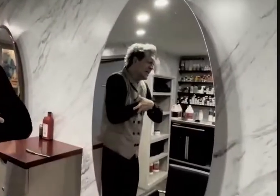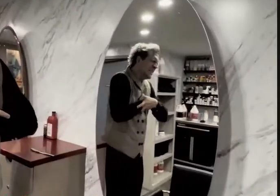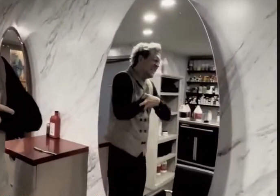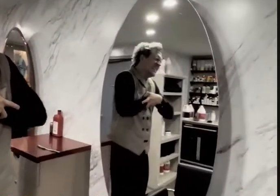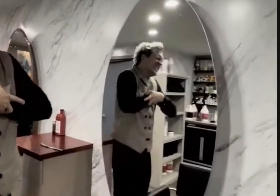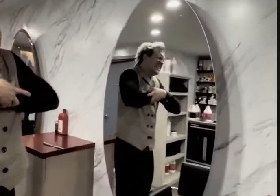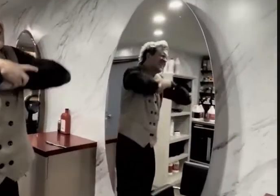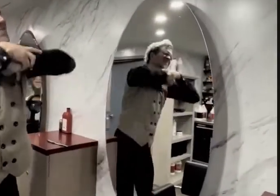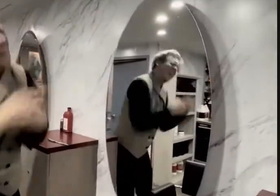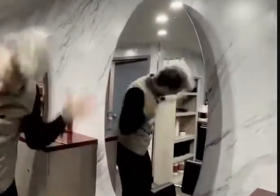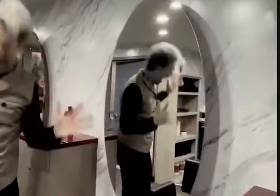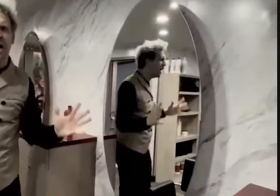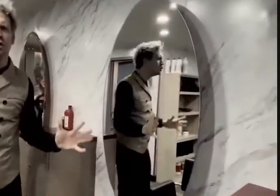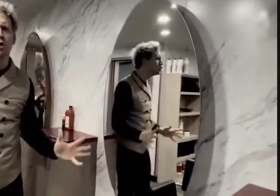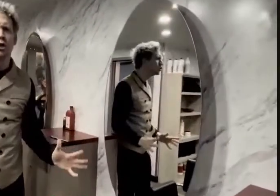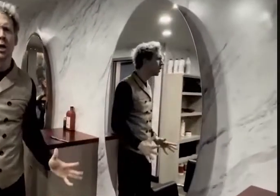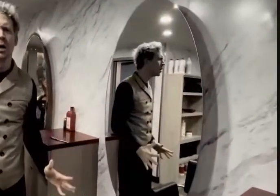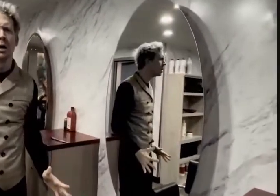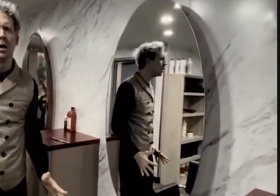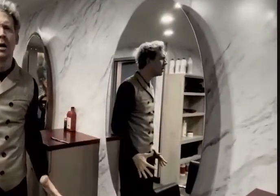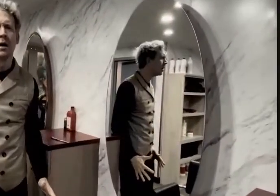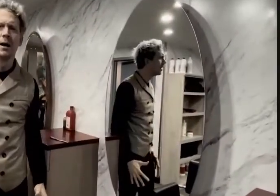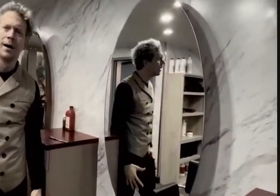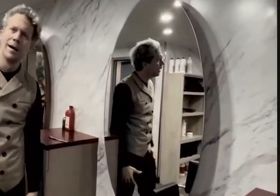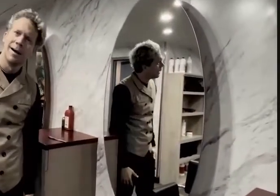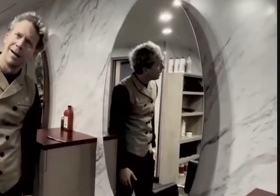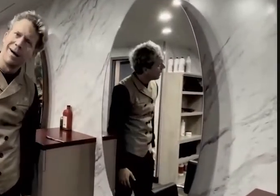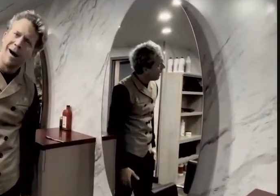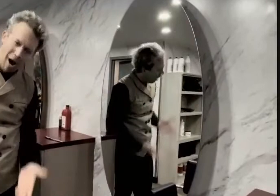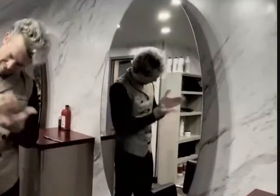to me. Finished!